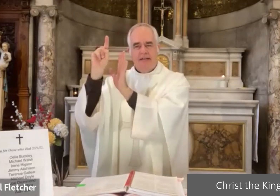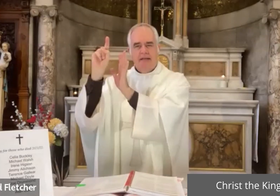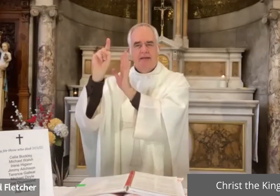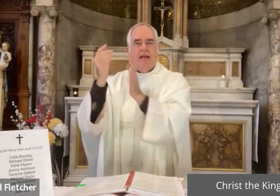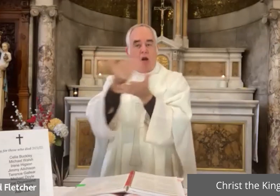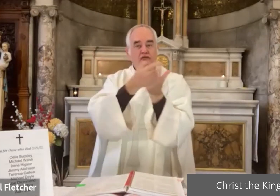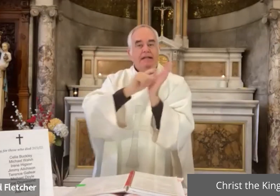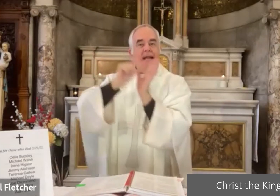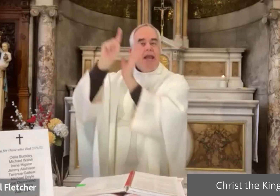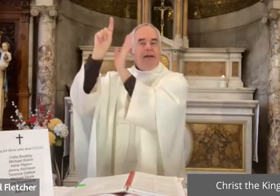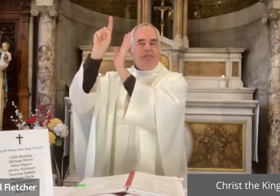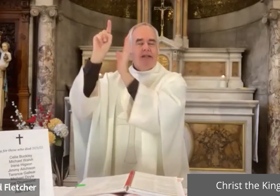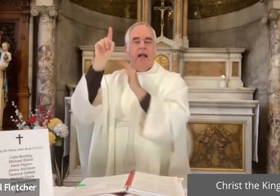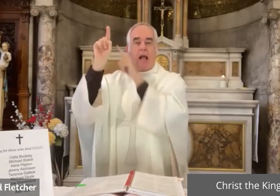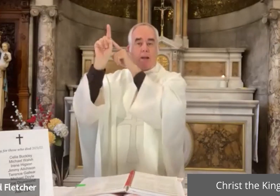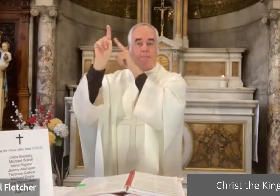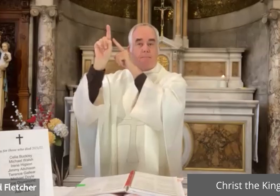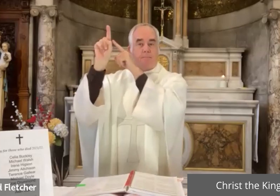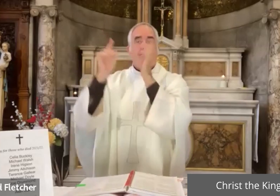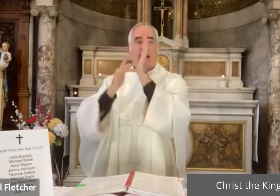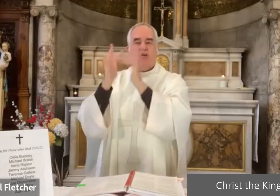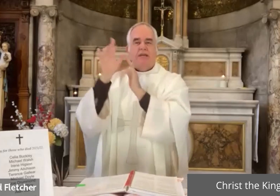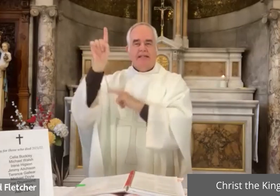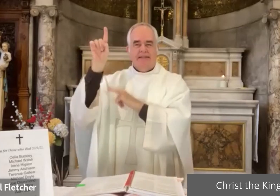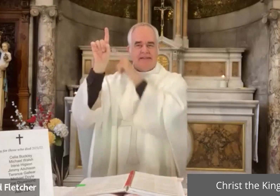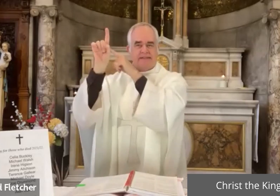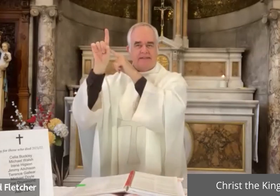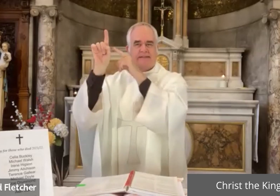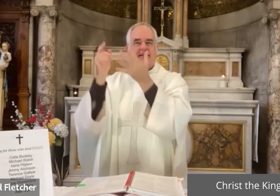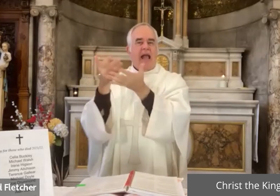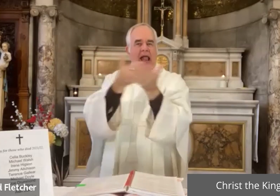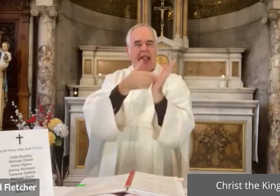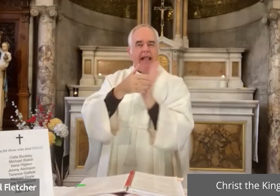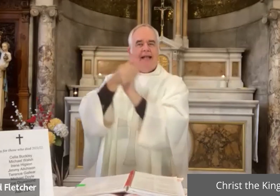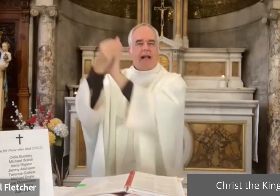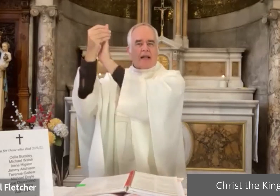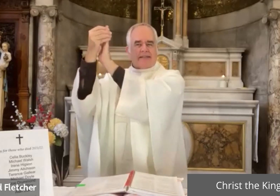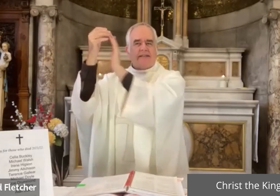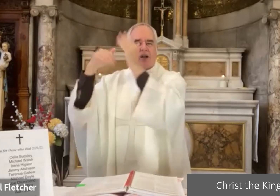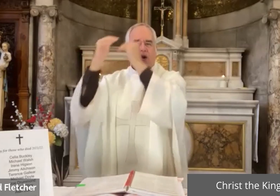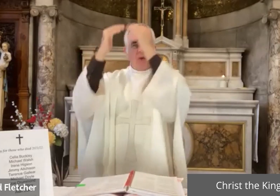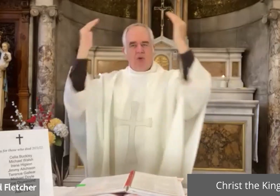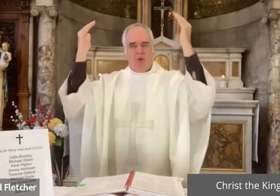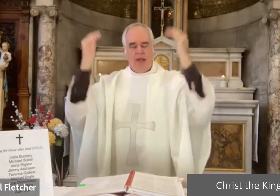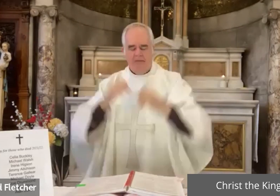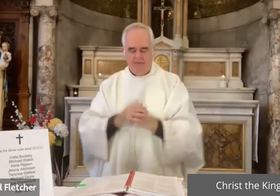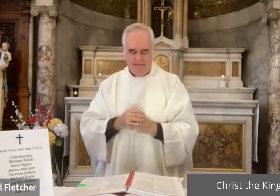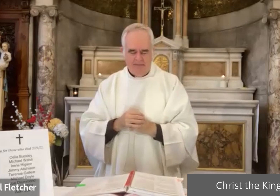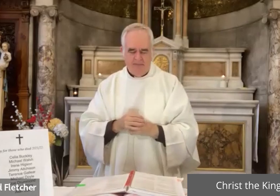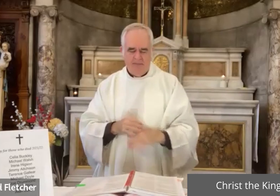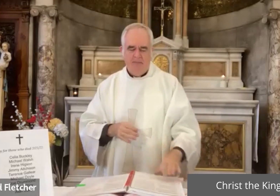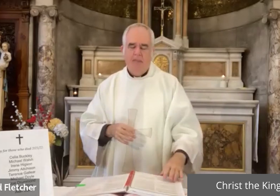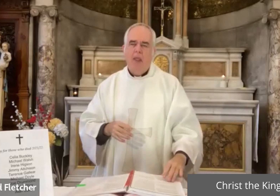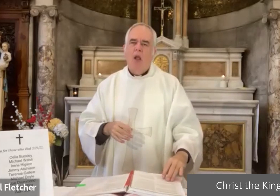saved, redeemed by Jesus leading us to heaven.